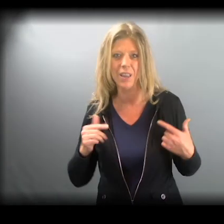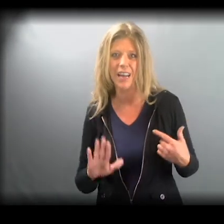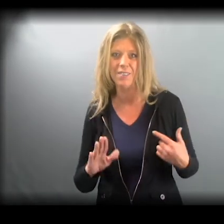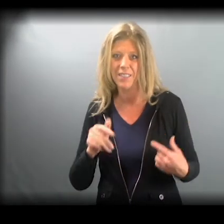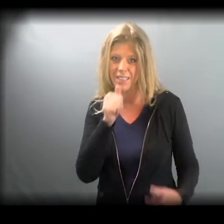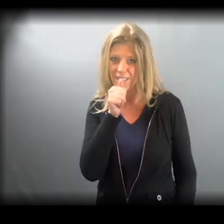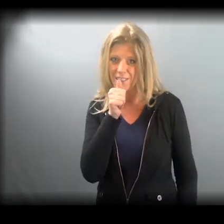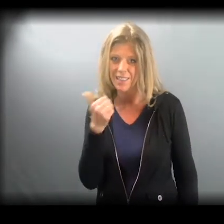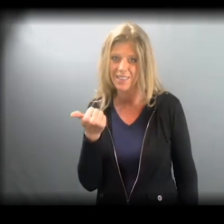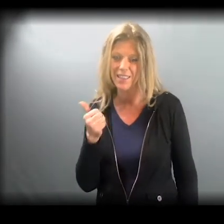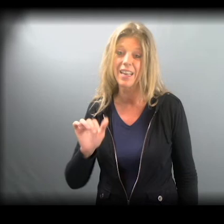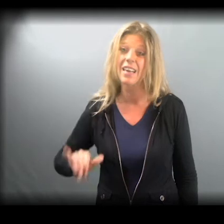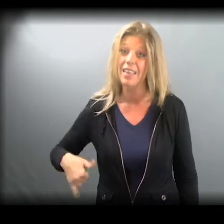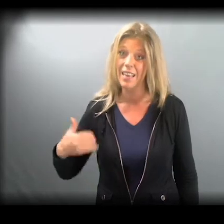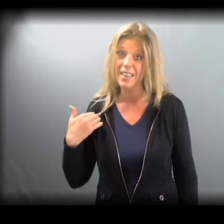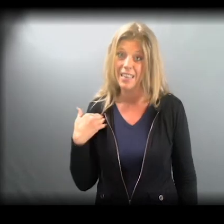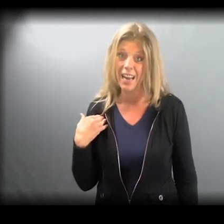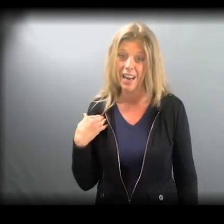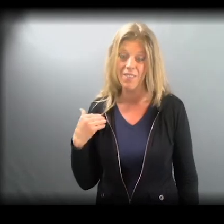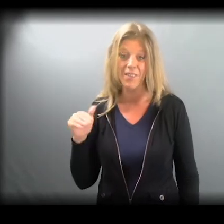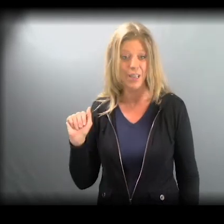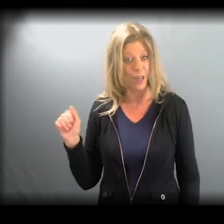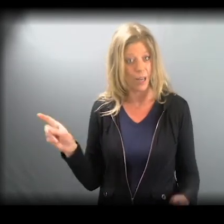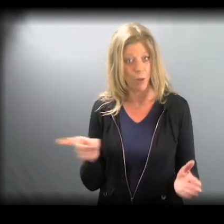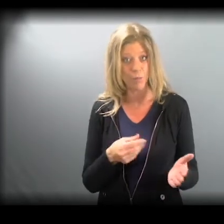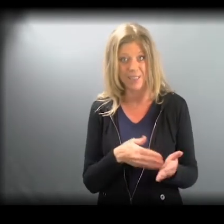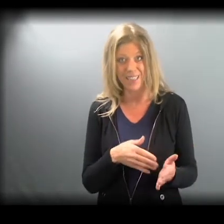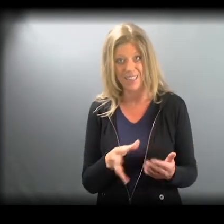life's secrets, yet have $1 million?